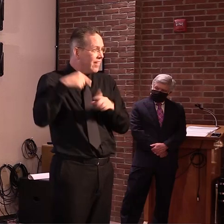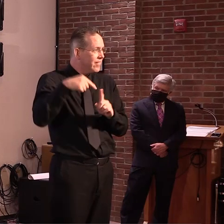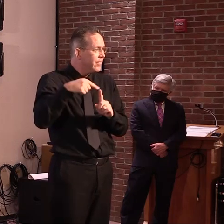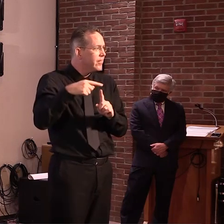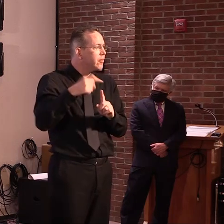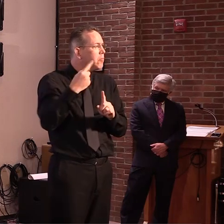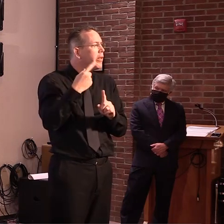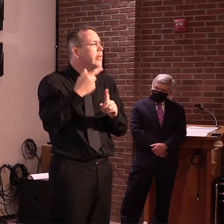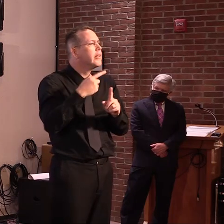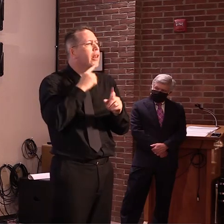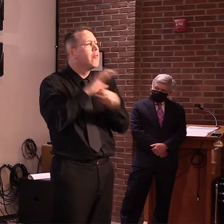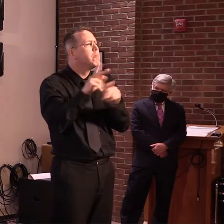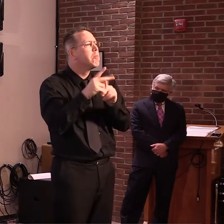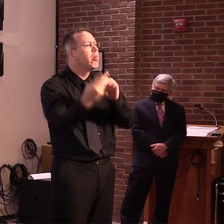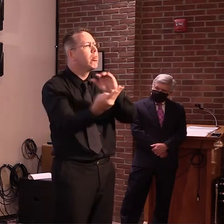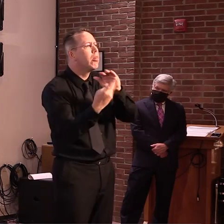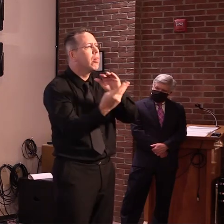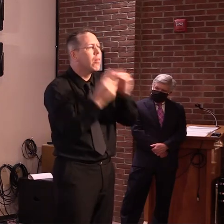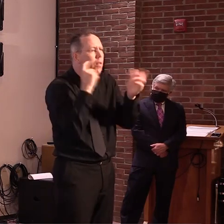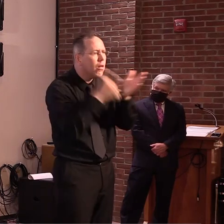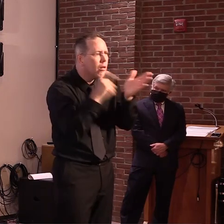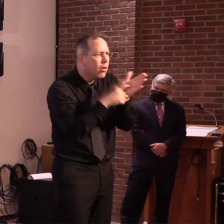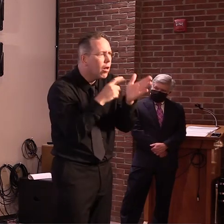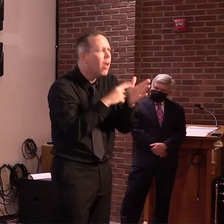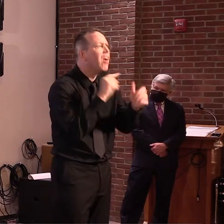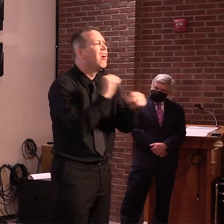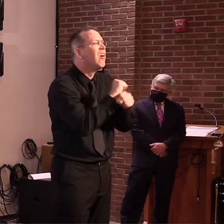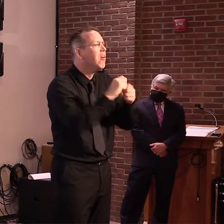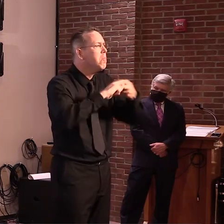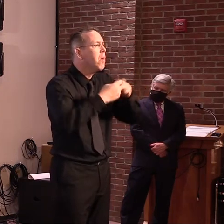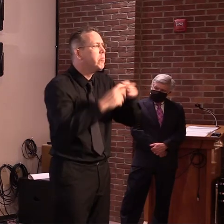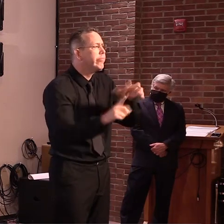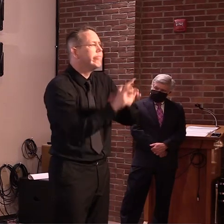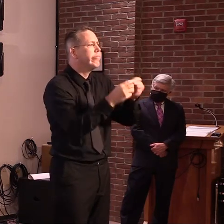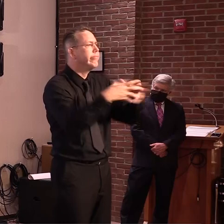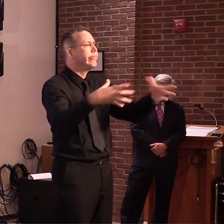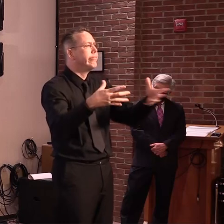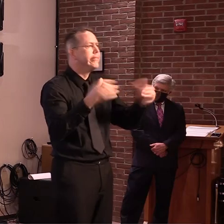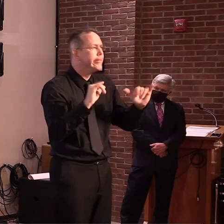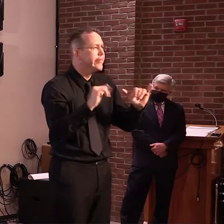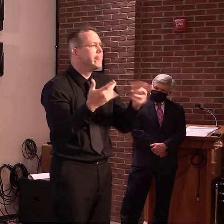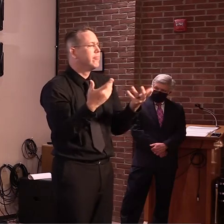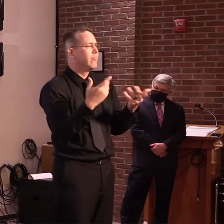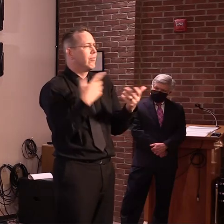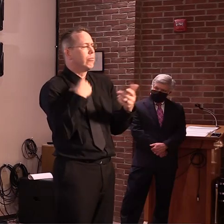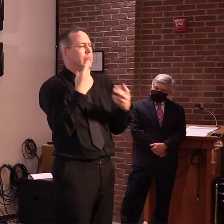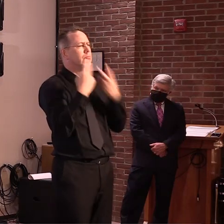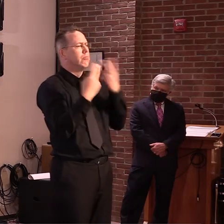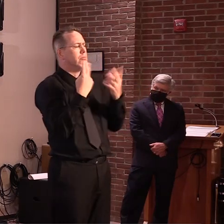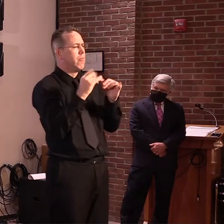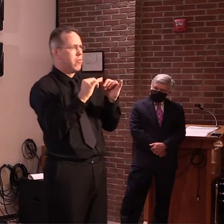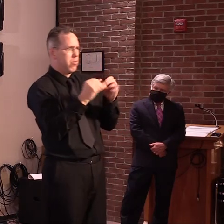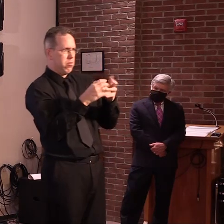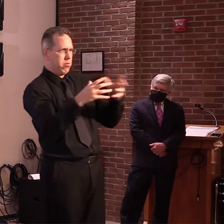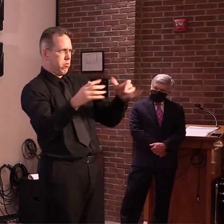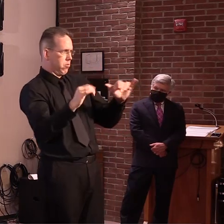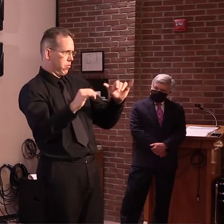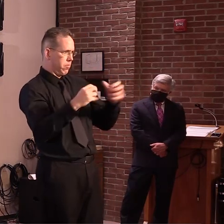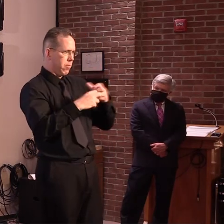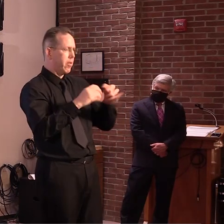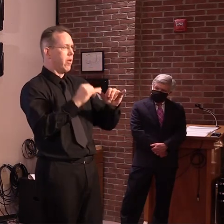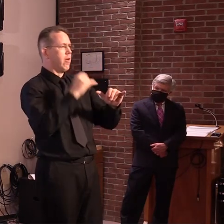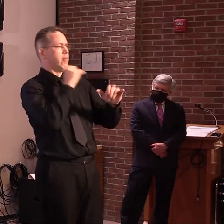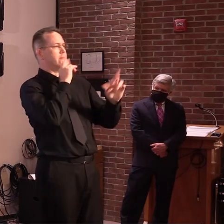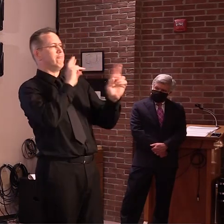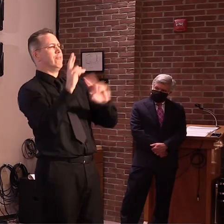capacity wasn't an issue at that point in time, but clearly there would be people at a game who